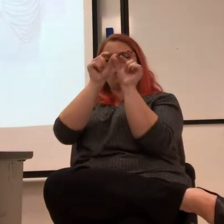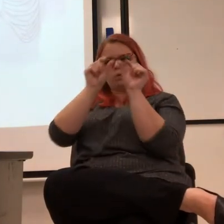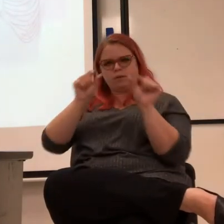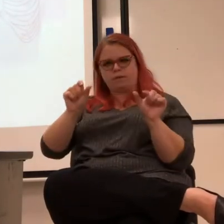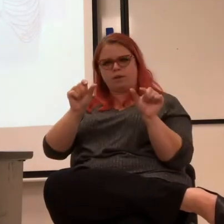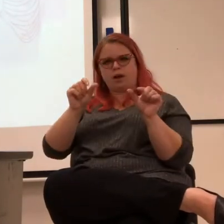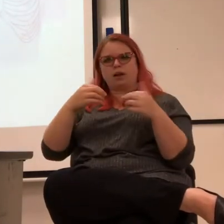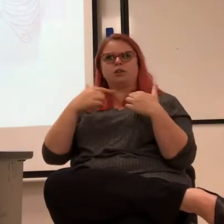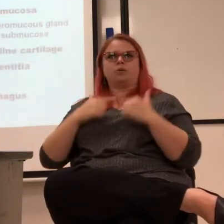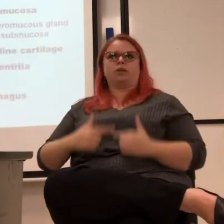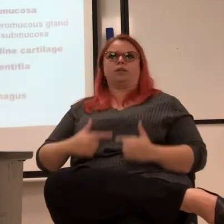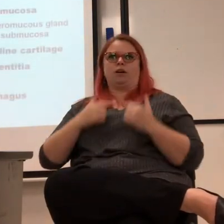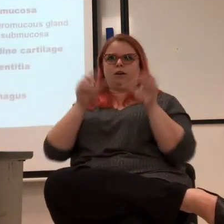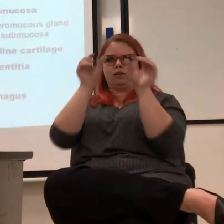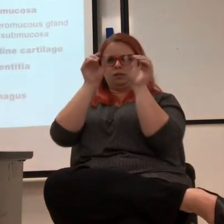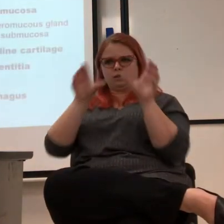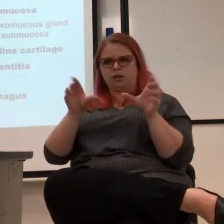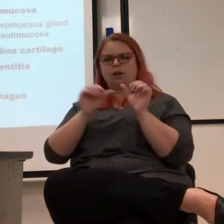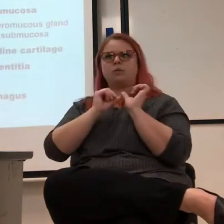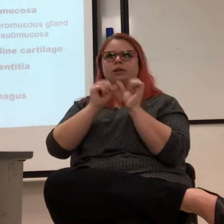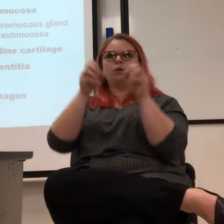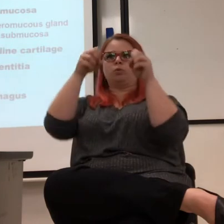many times.